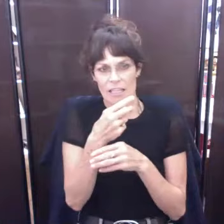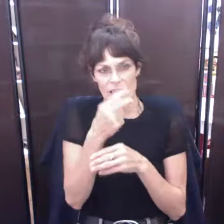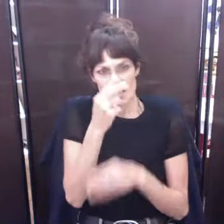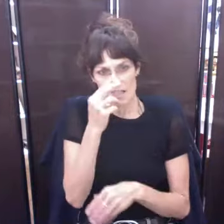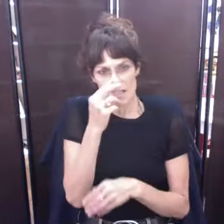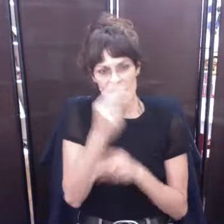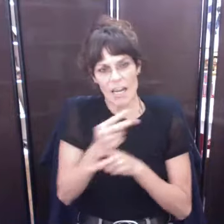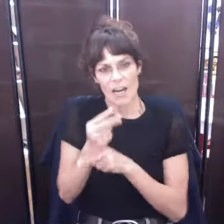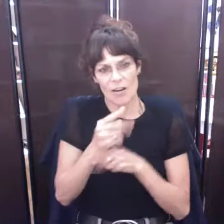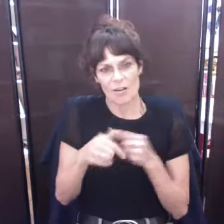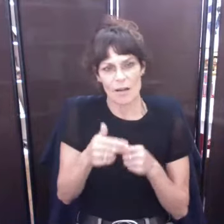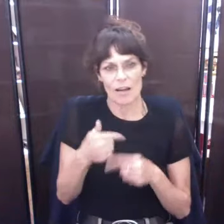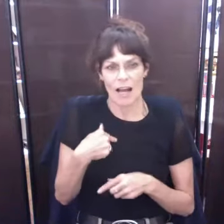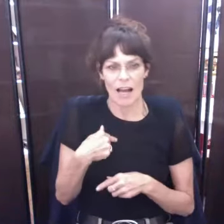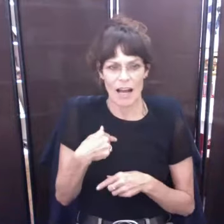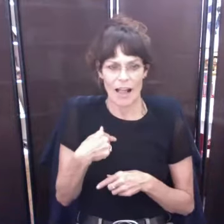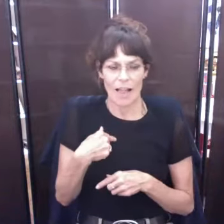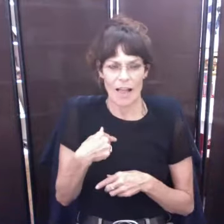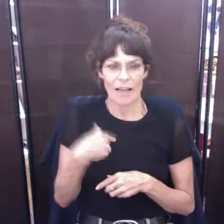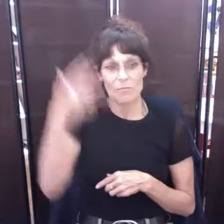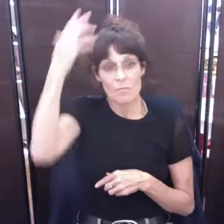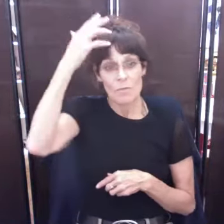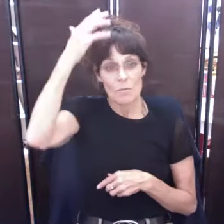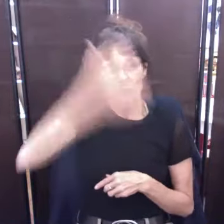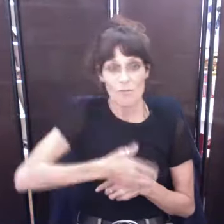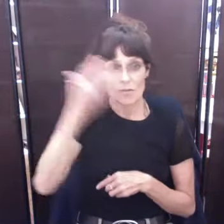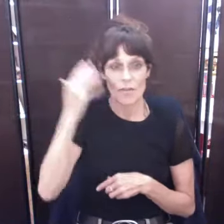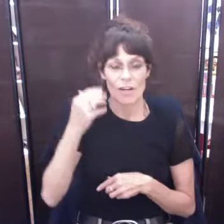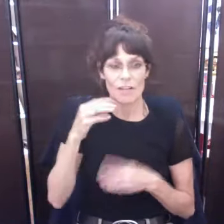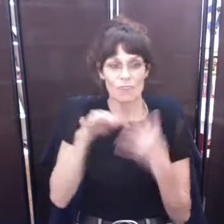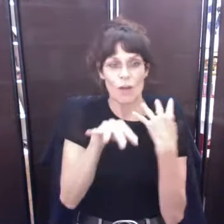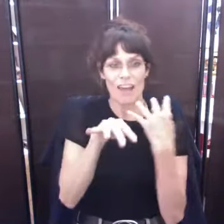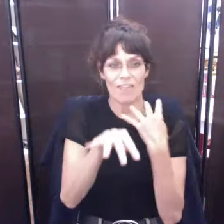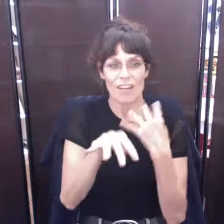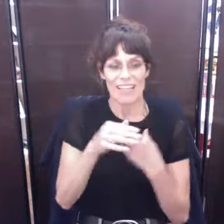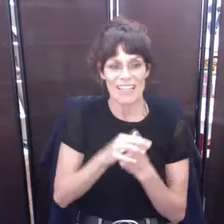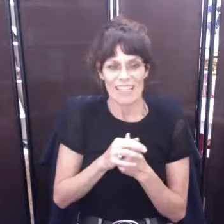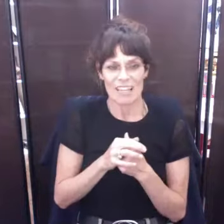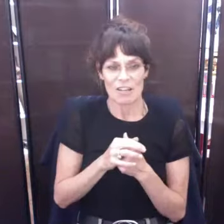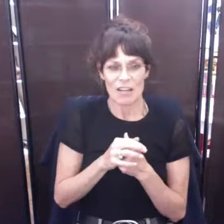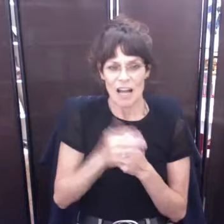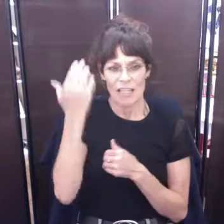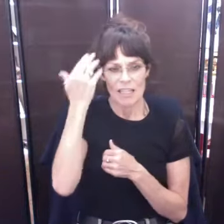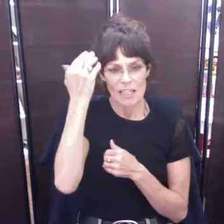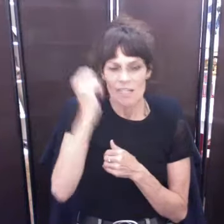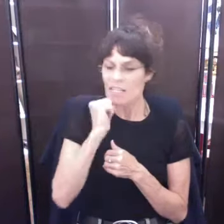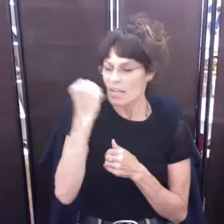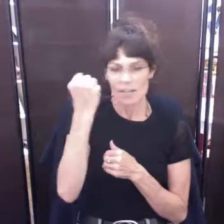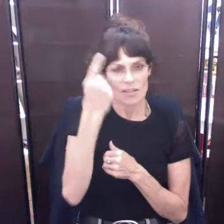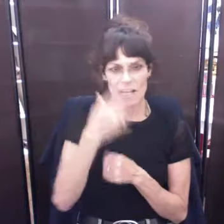See, I'm the jaywalker, even in sobriety, because I didn't know what my issue was, you know? And like, my